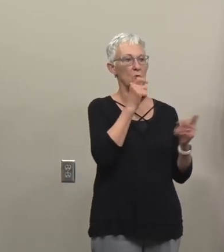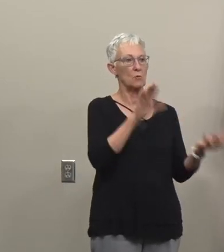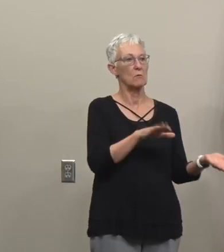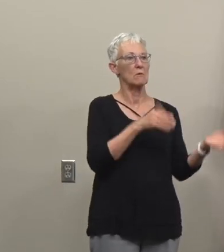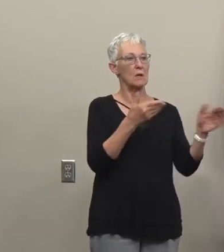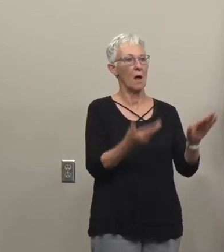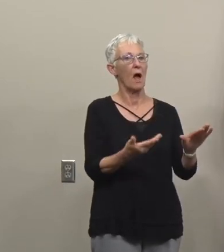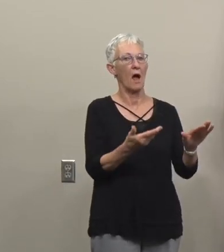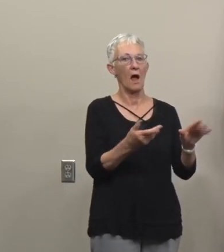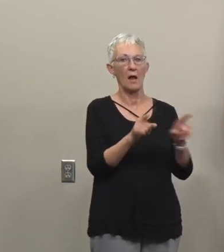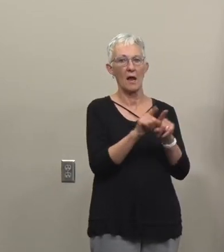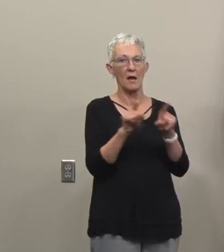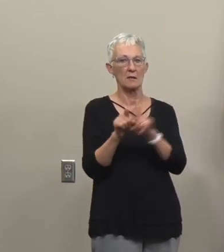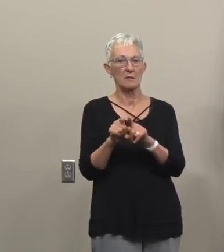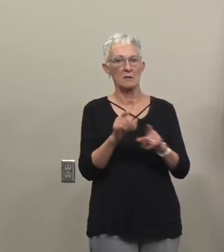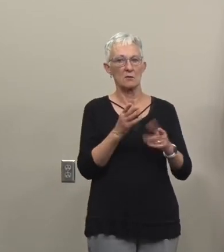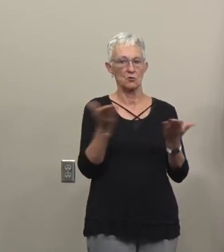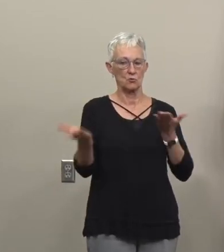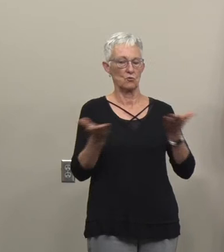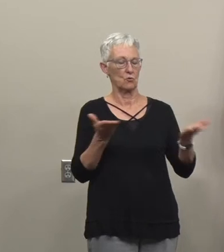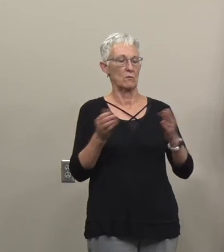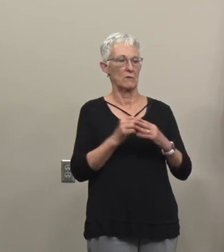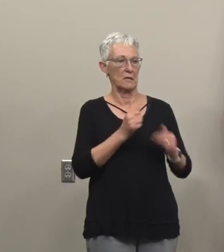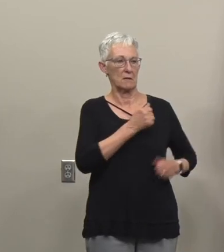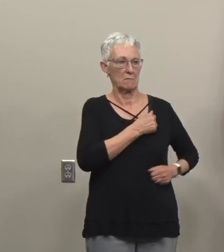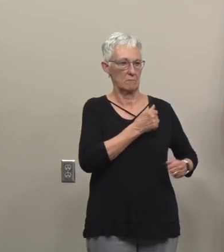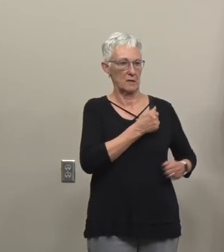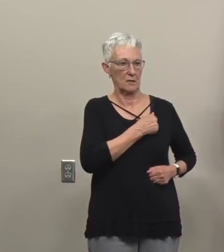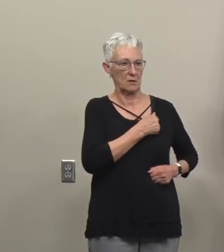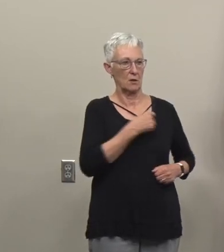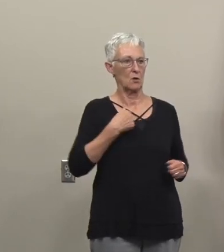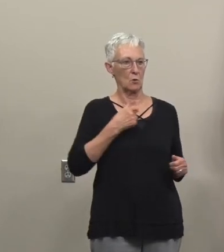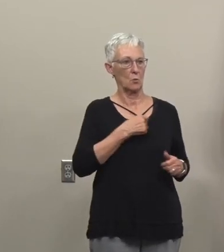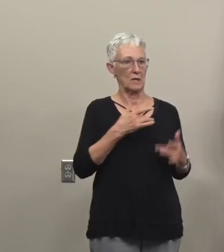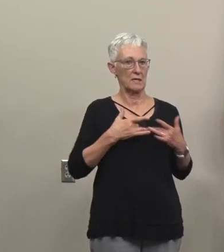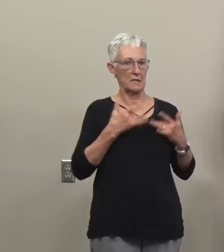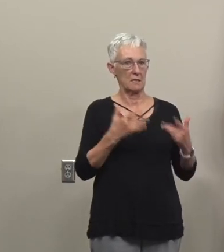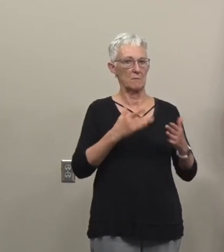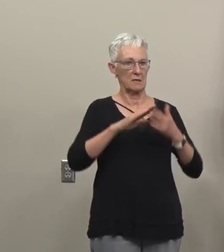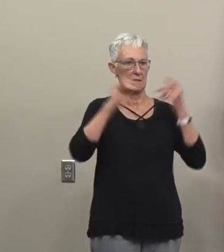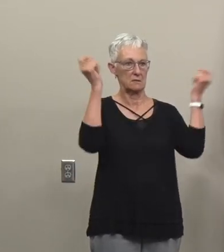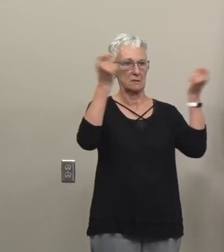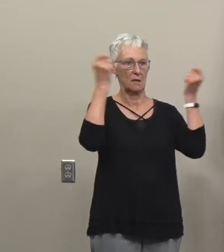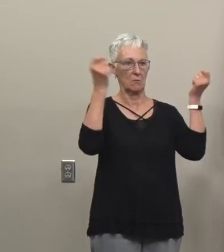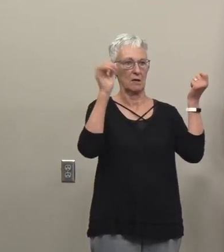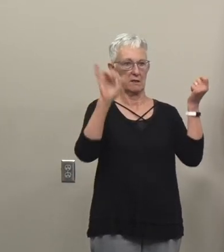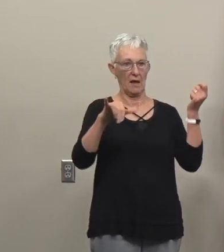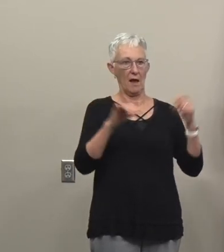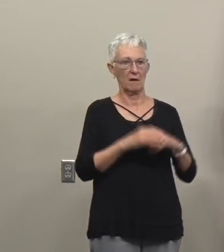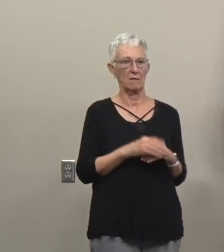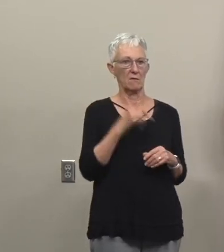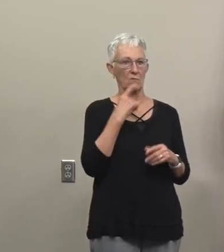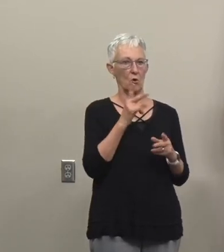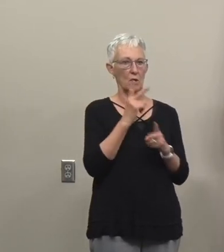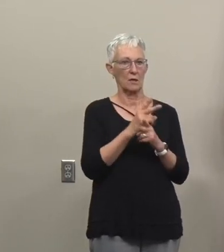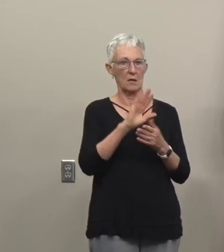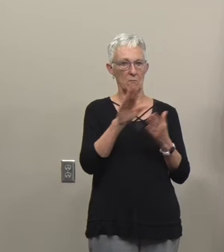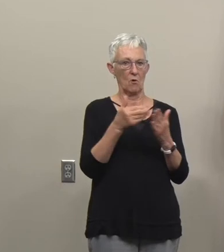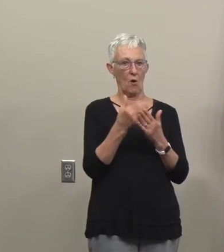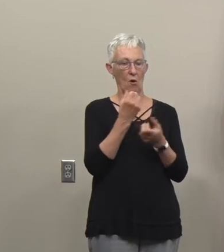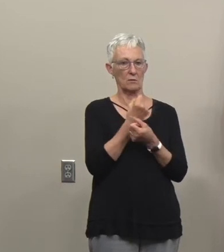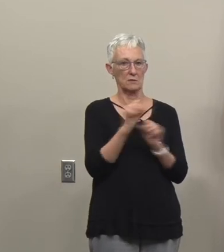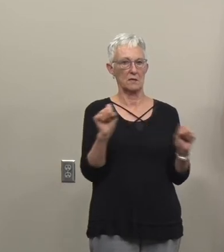normally marks this occasion with a moving ceremony at our Veterans Memorial Garden. To keep everyone safe, we are offering a pre-recorded